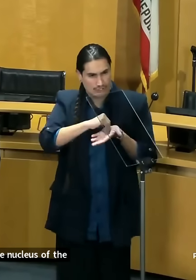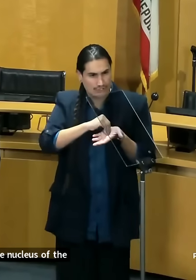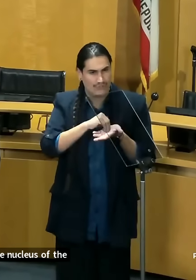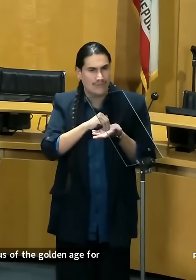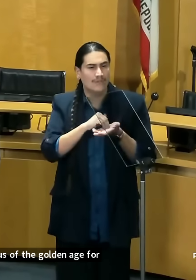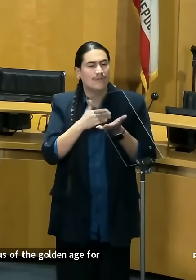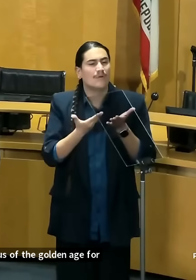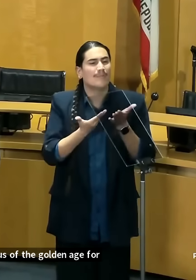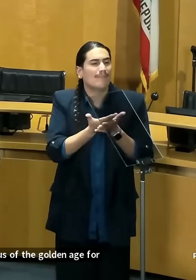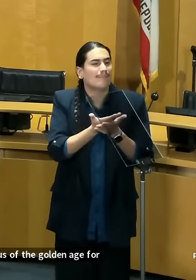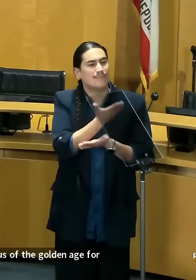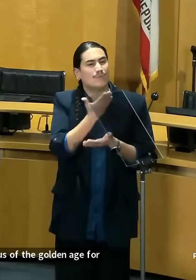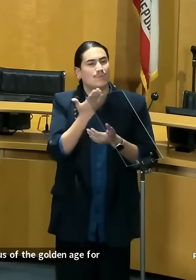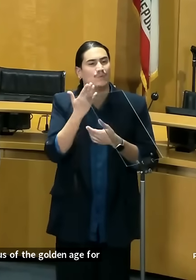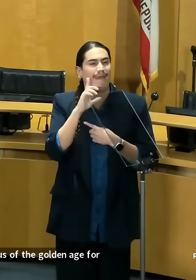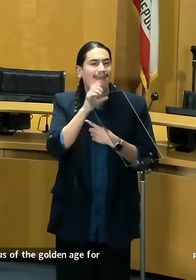SAG-AFTRA.